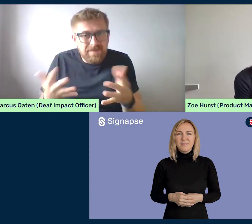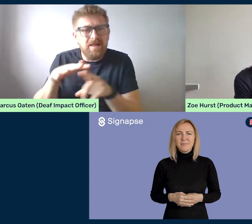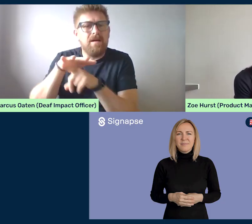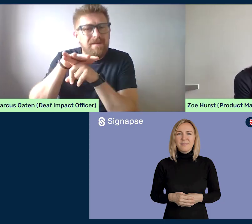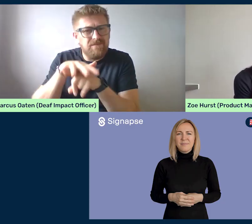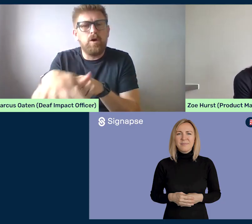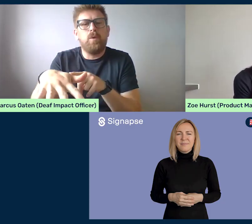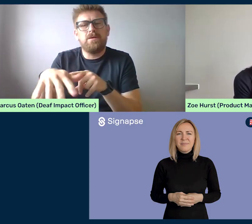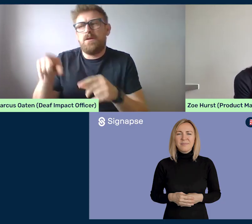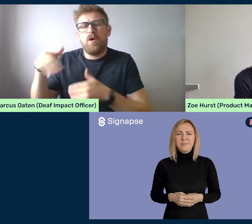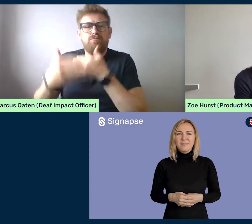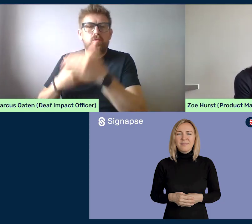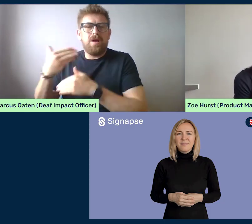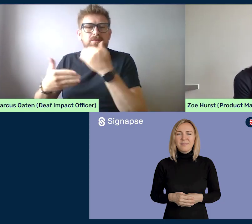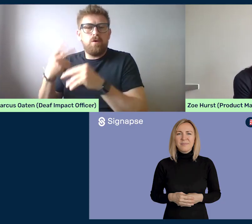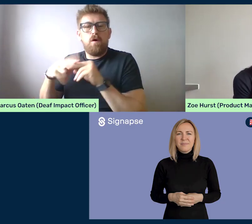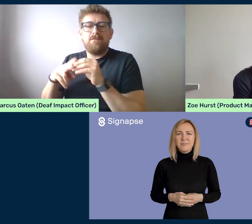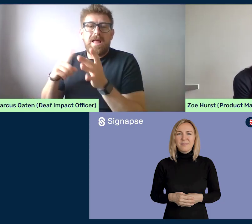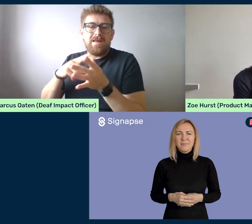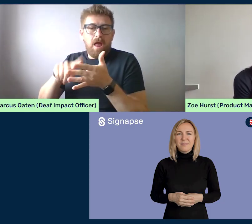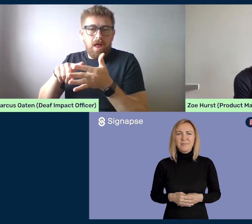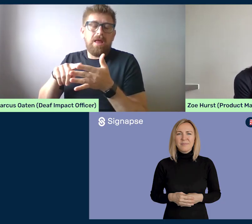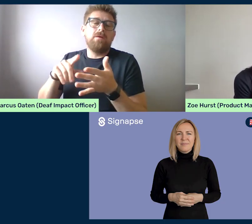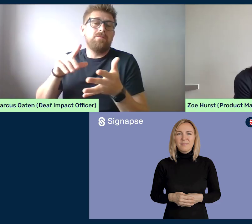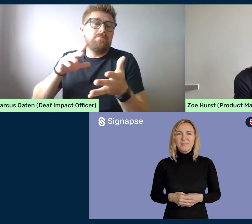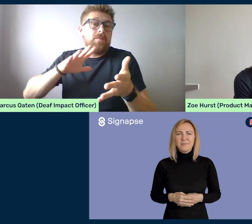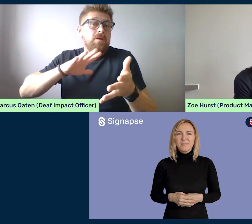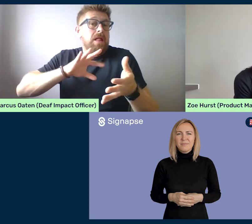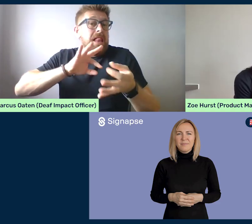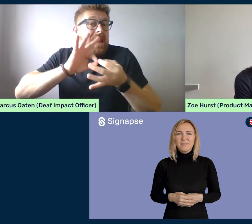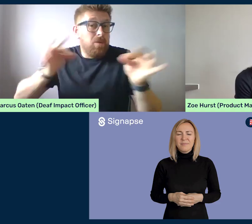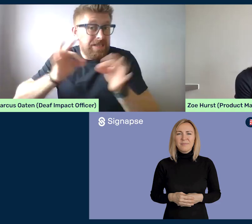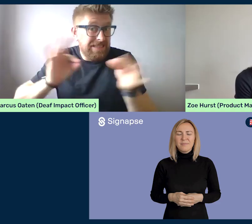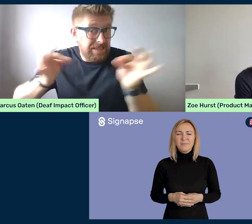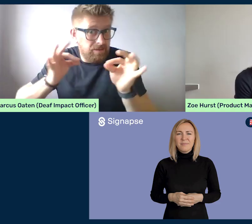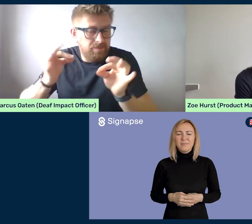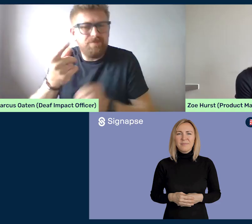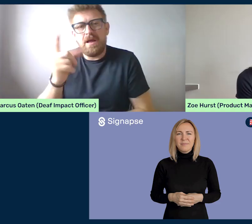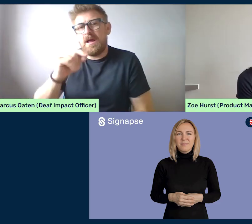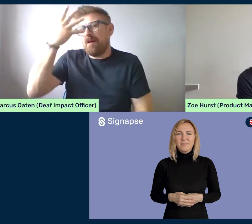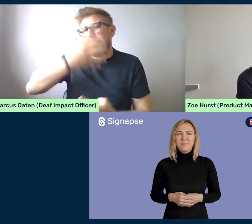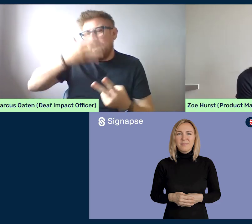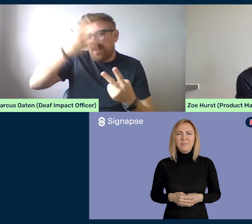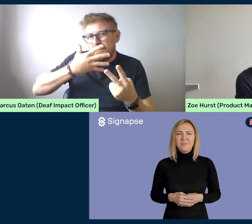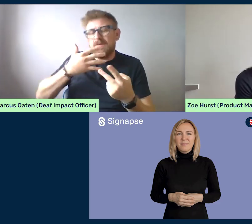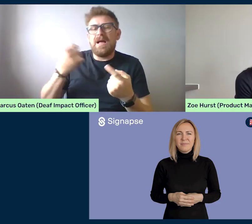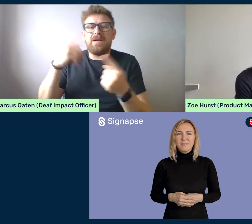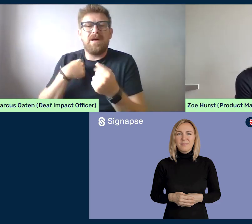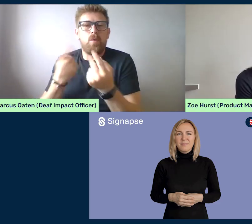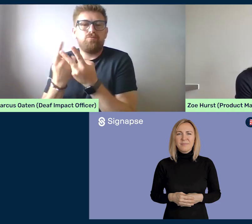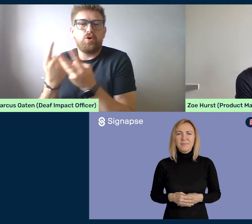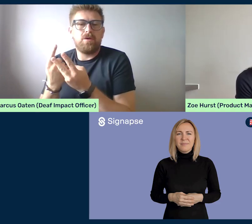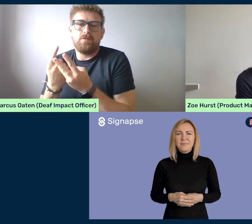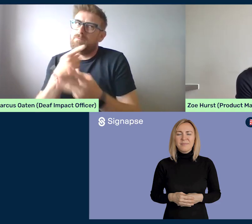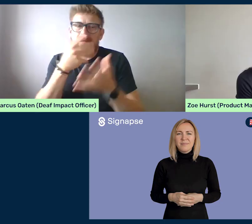the understanding is there that their feedback heavily influences what we do,